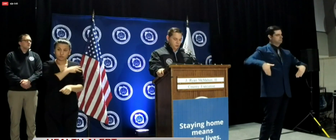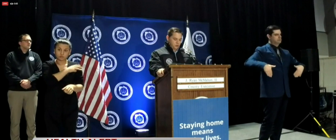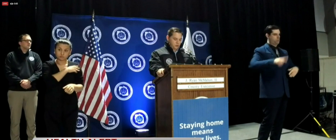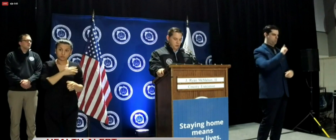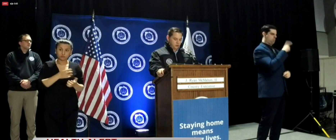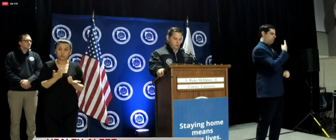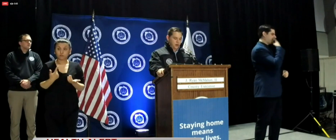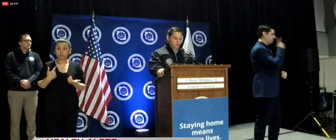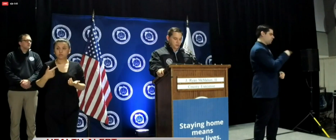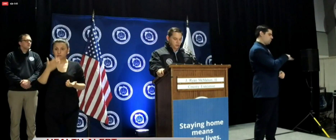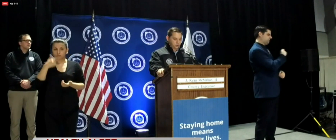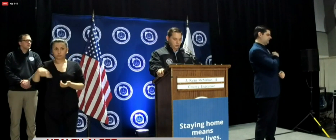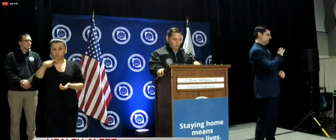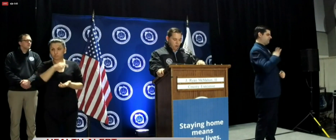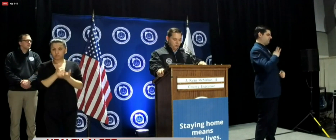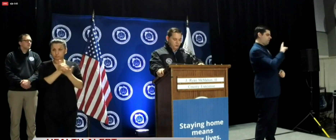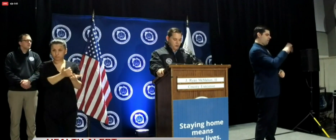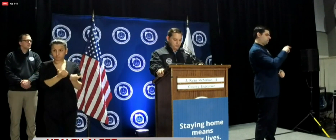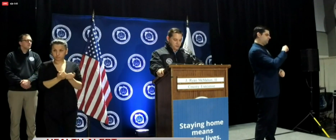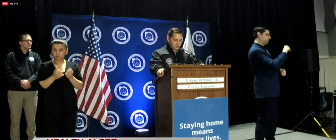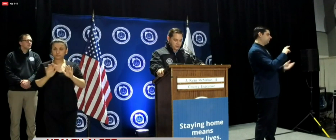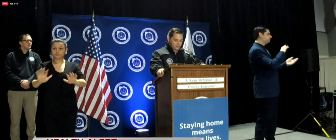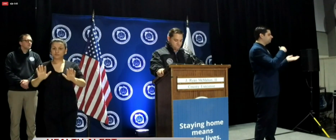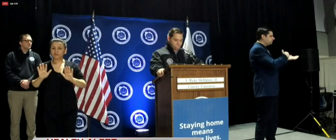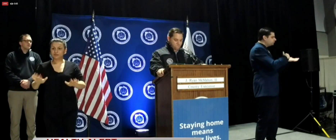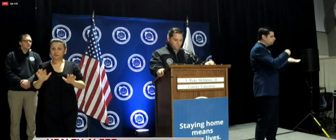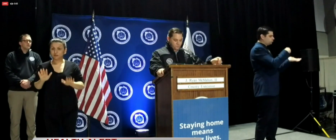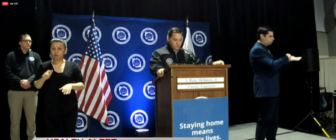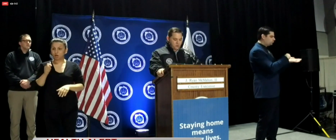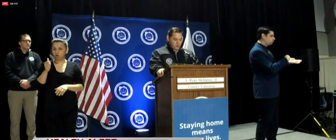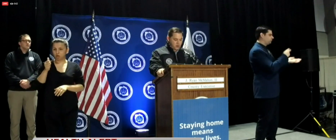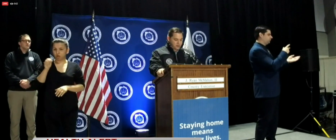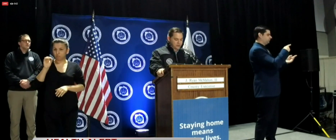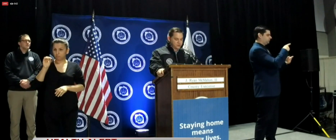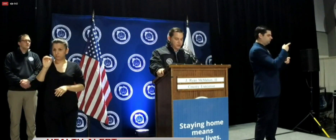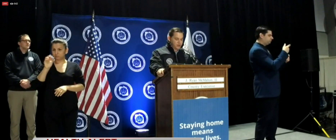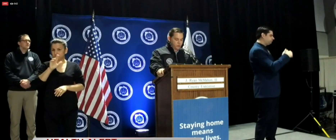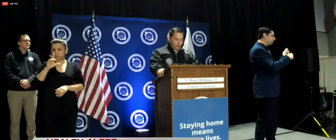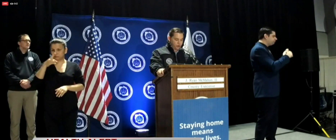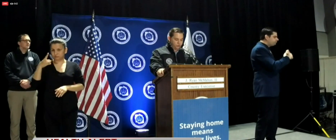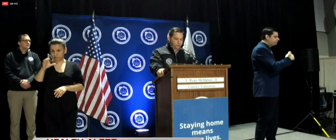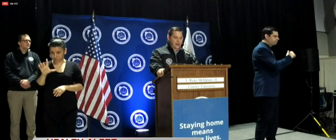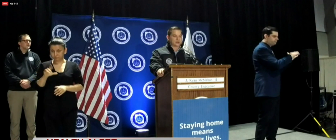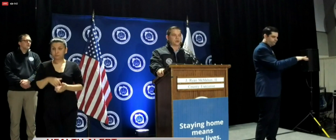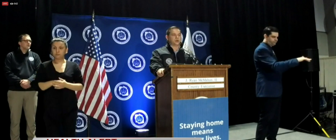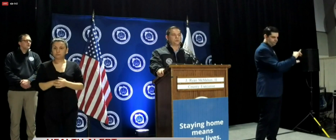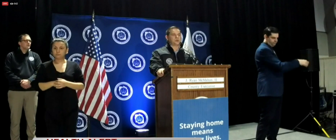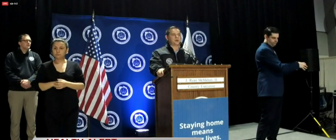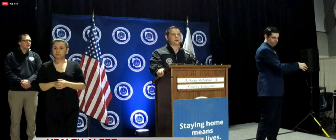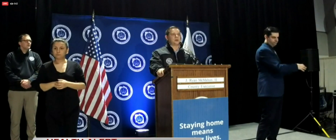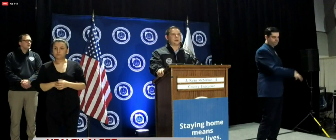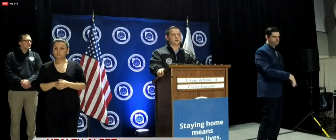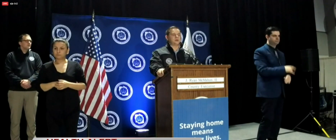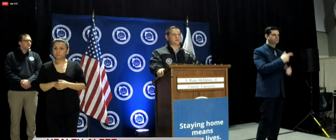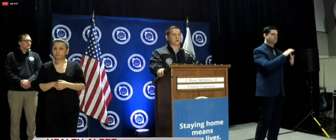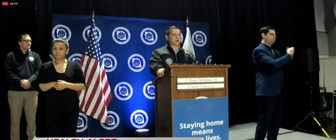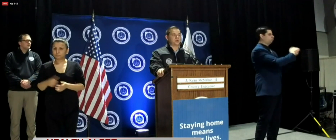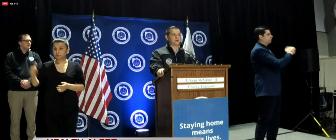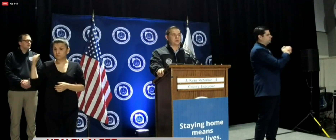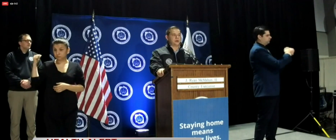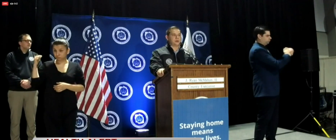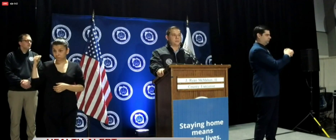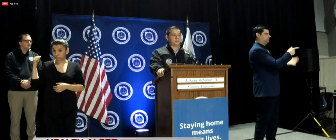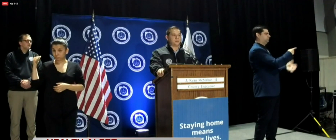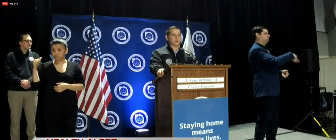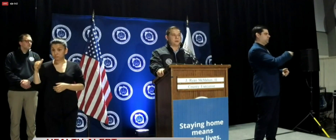So congratulations to our partners at Upstate there. Yesterday we heard from Dr. Gupta a